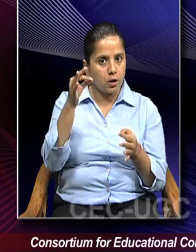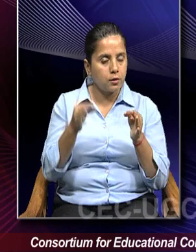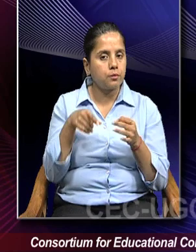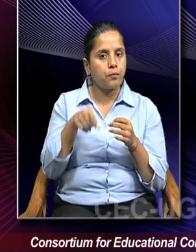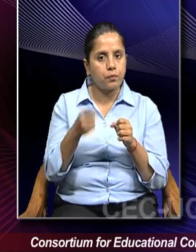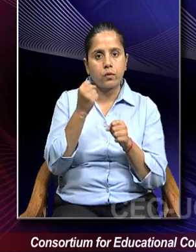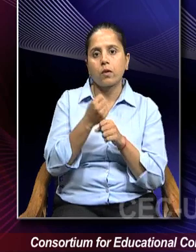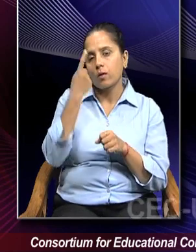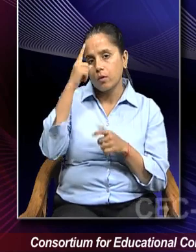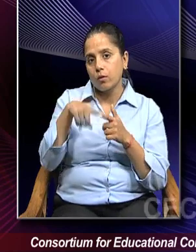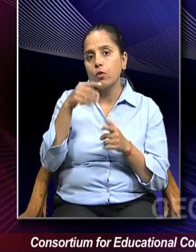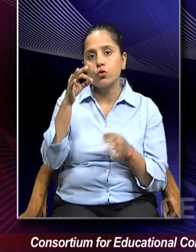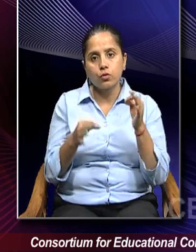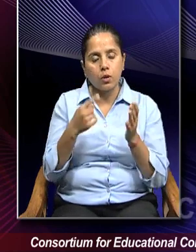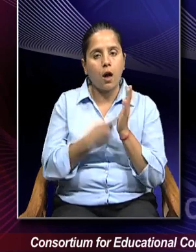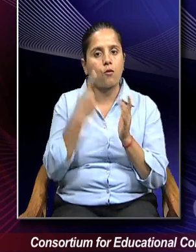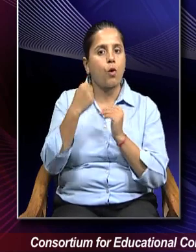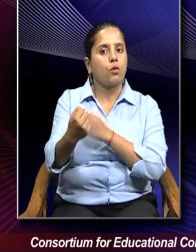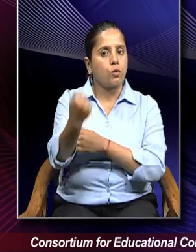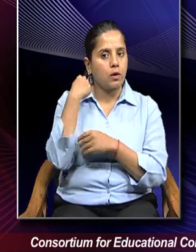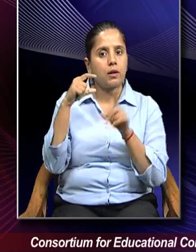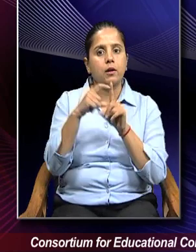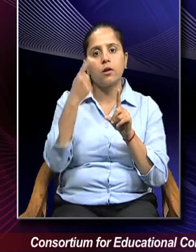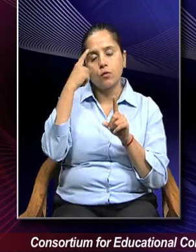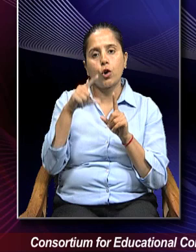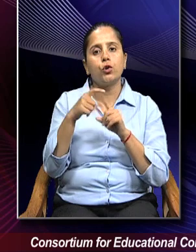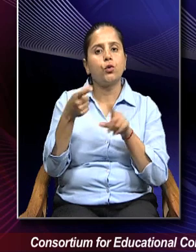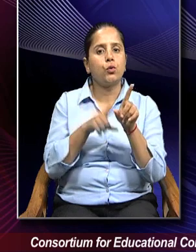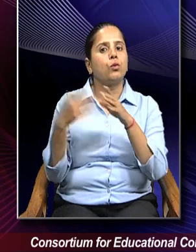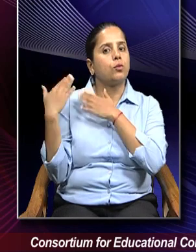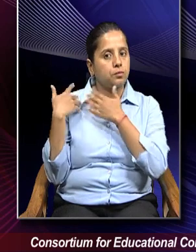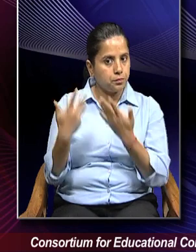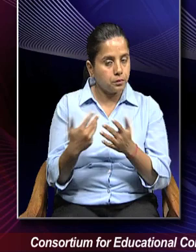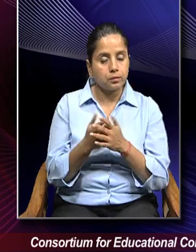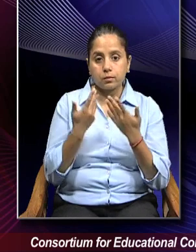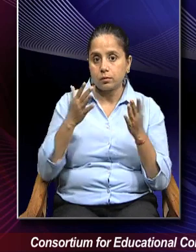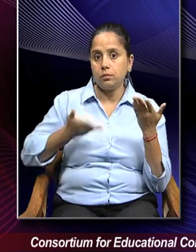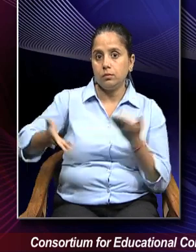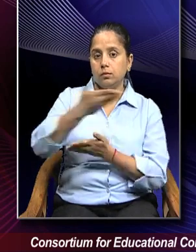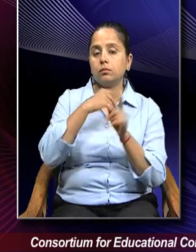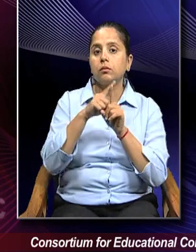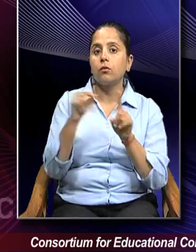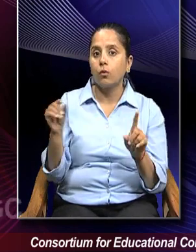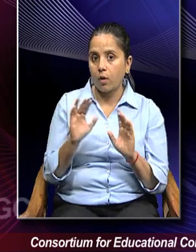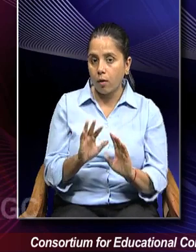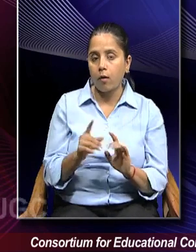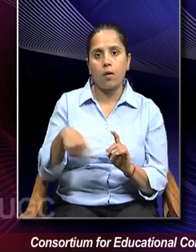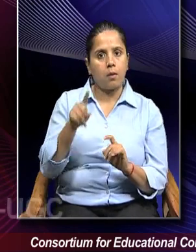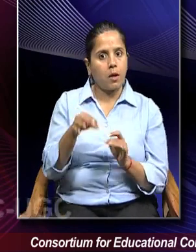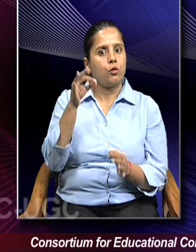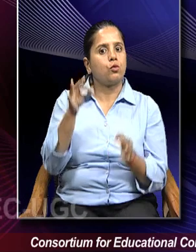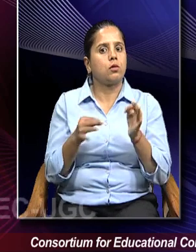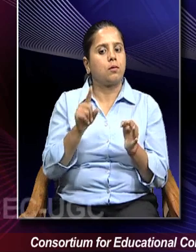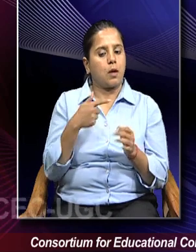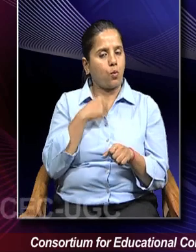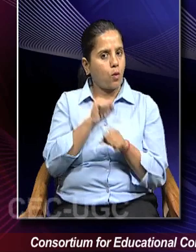stands for justice, R stands for rights, and D stands for duties. So, whatever we are doing, we should do justice to